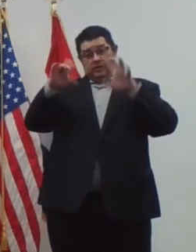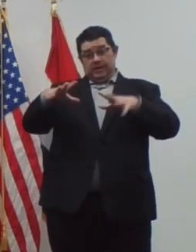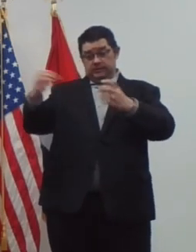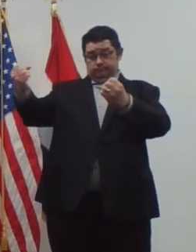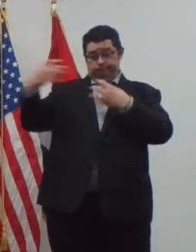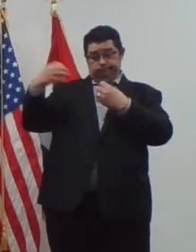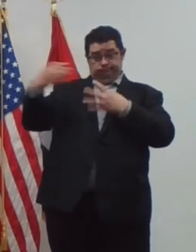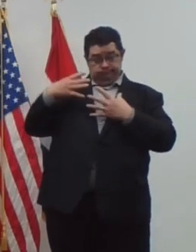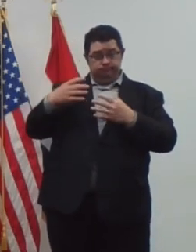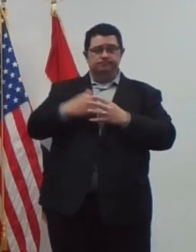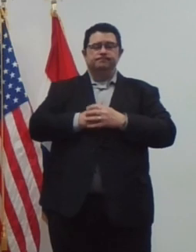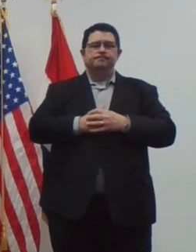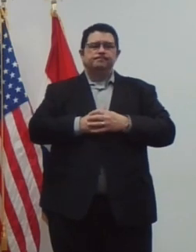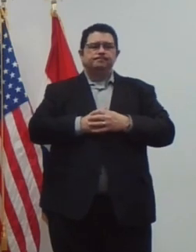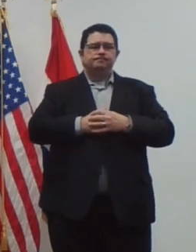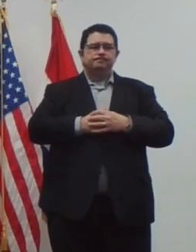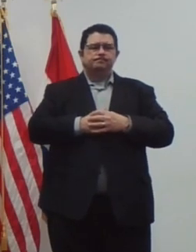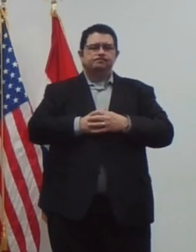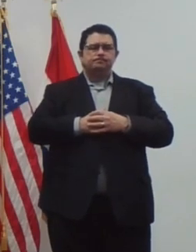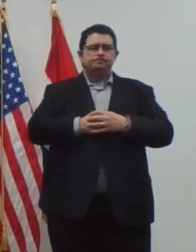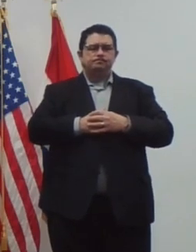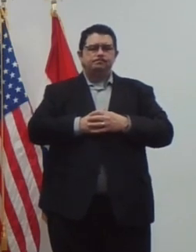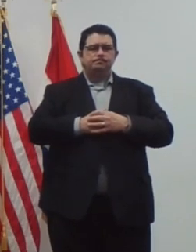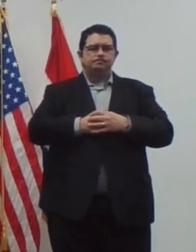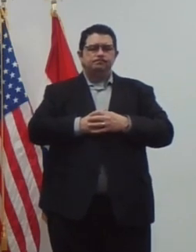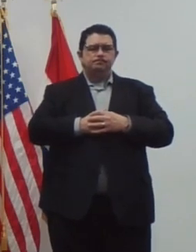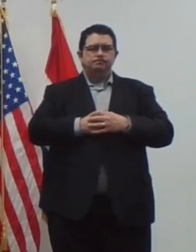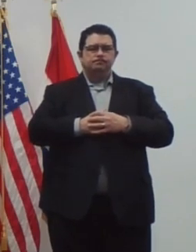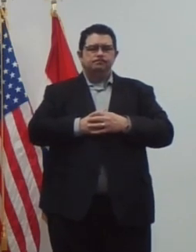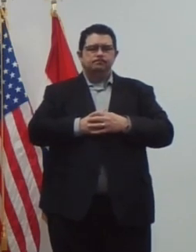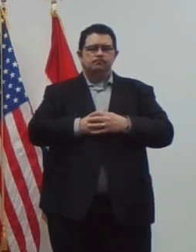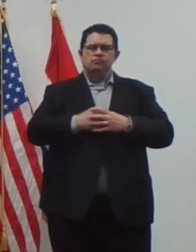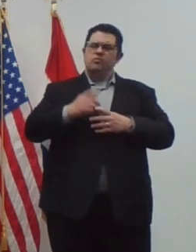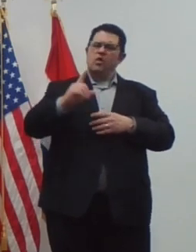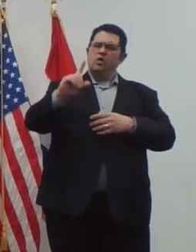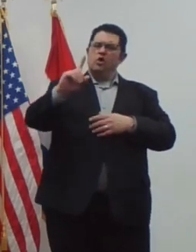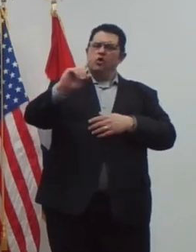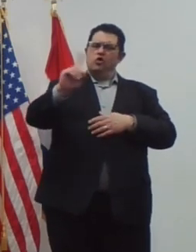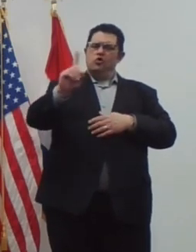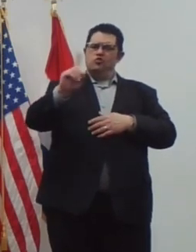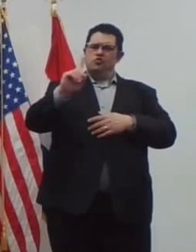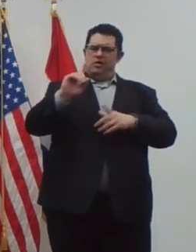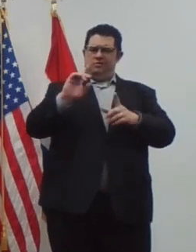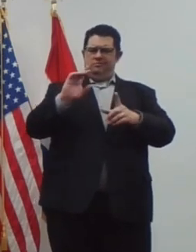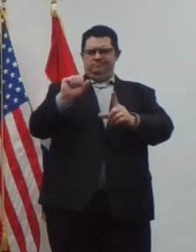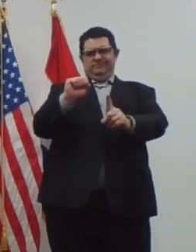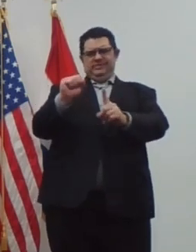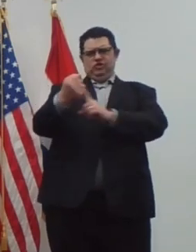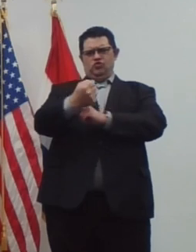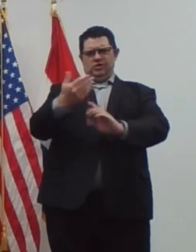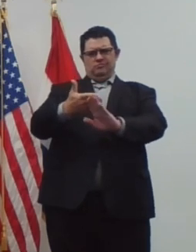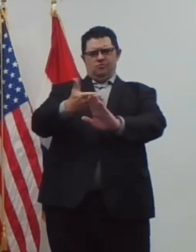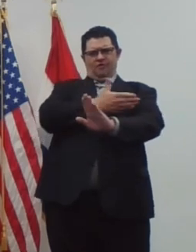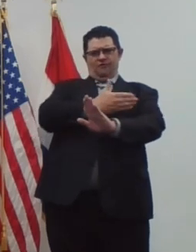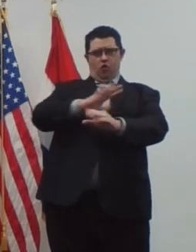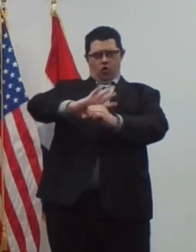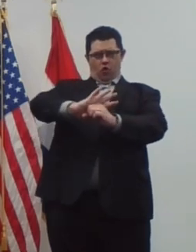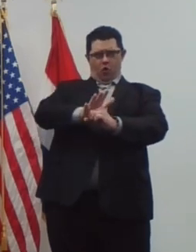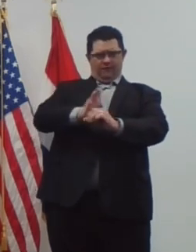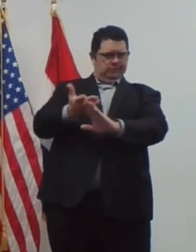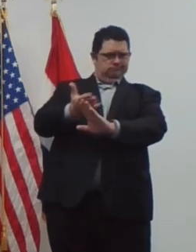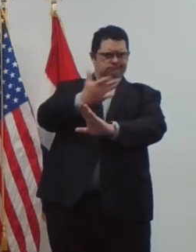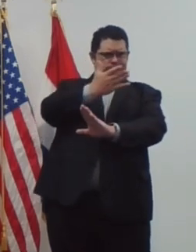The road to where we once were is really a ways away. We're just not there